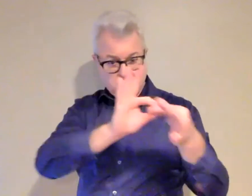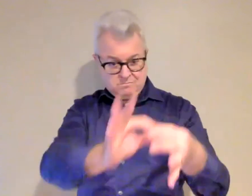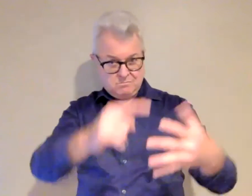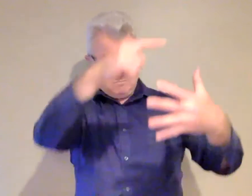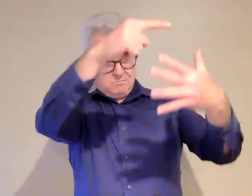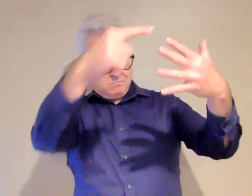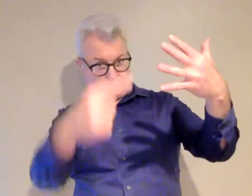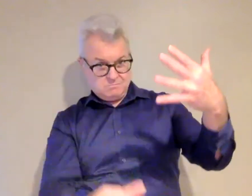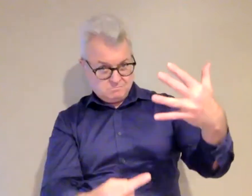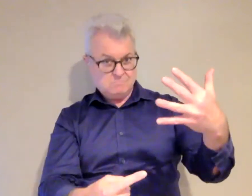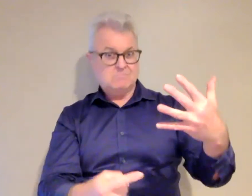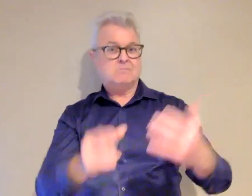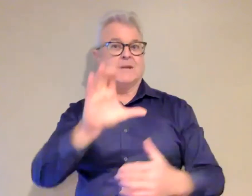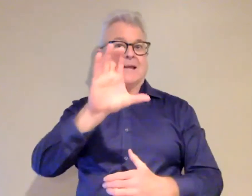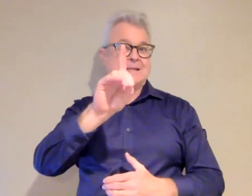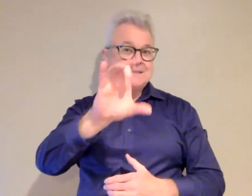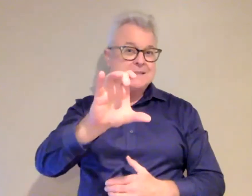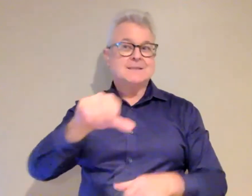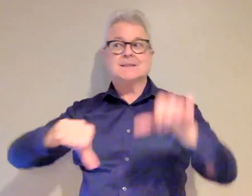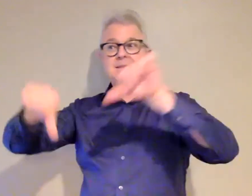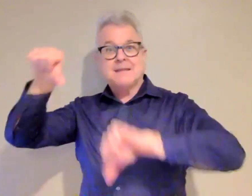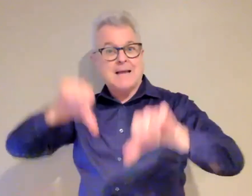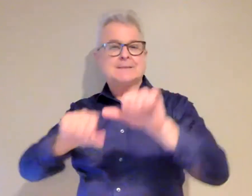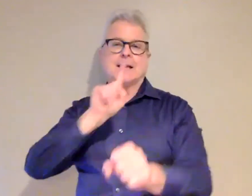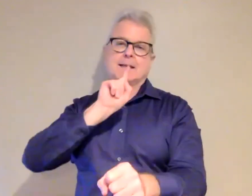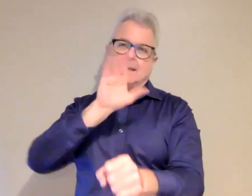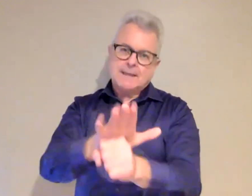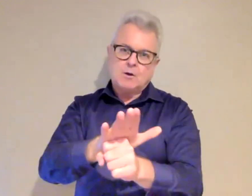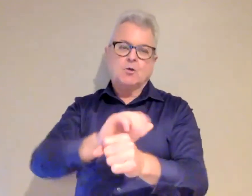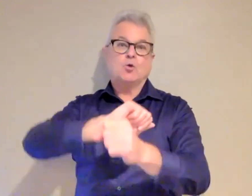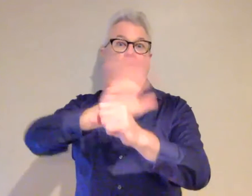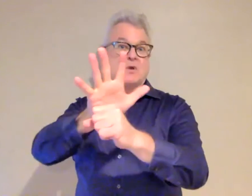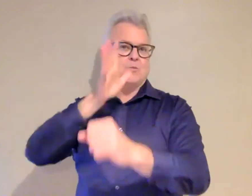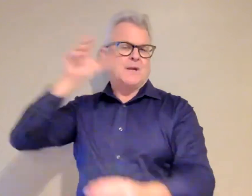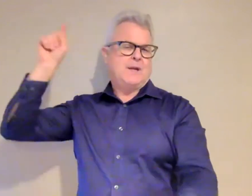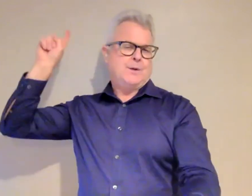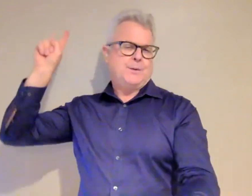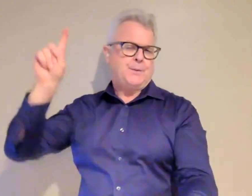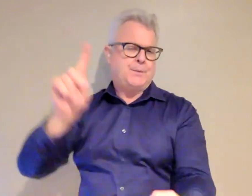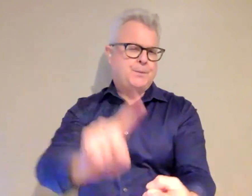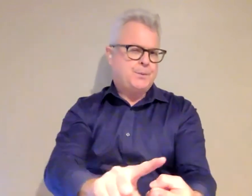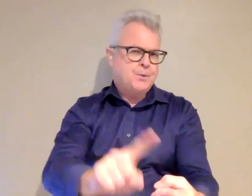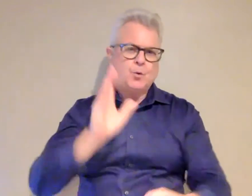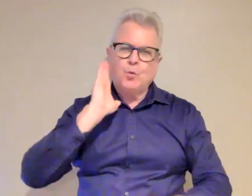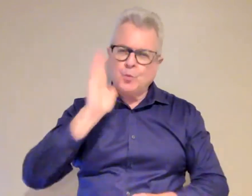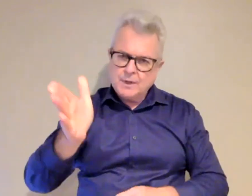affiliated with the surge. By following these guidelines, the CDC follows the science.